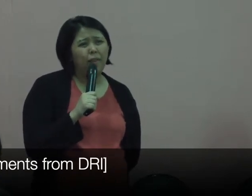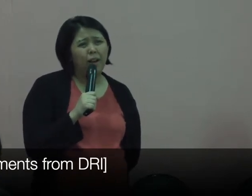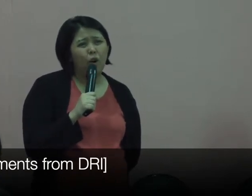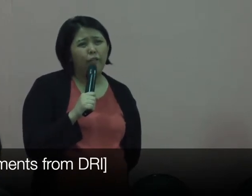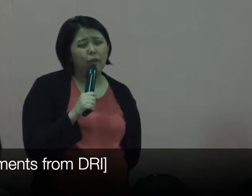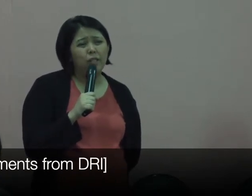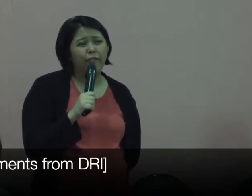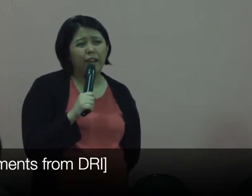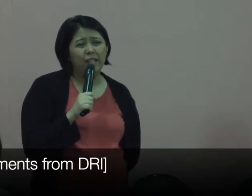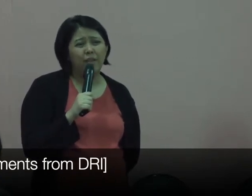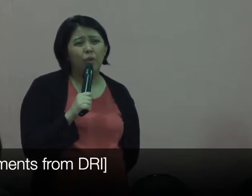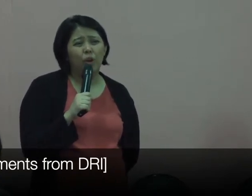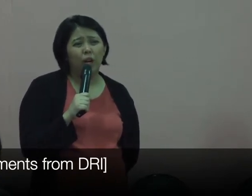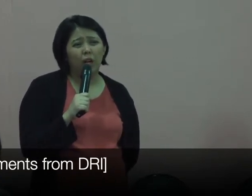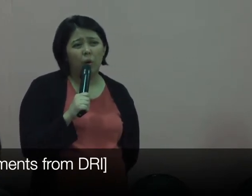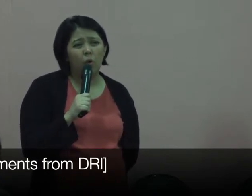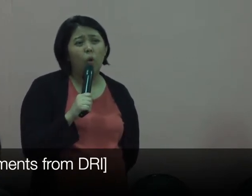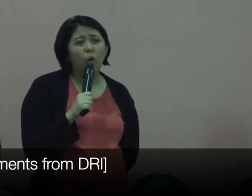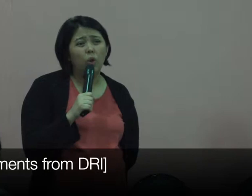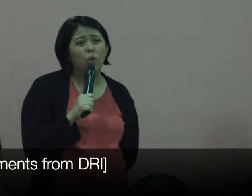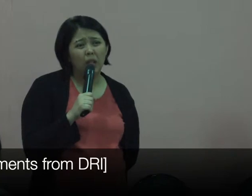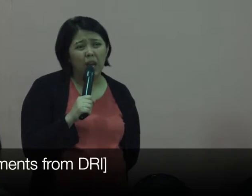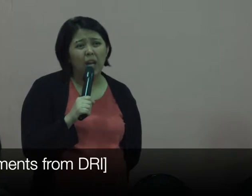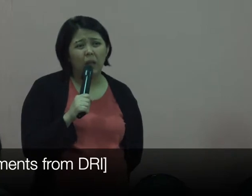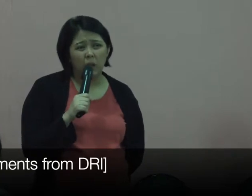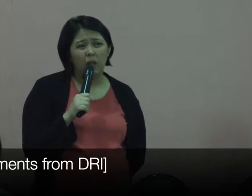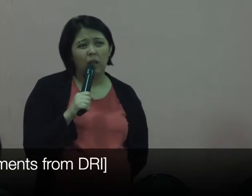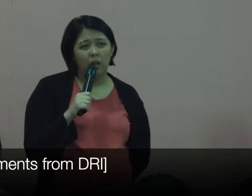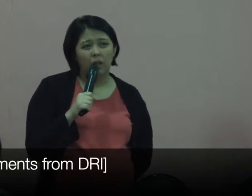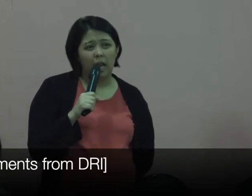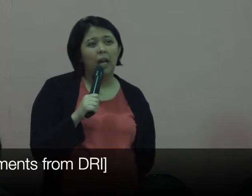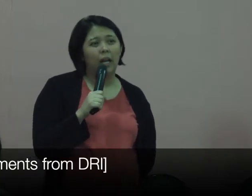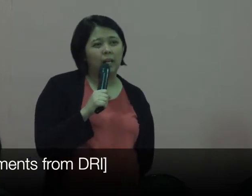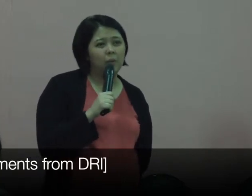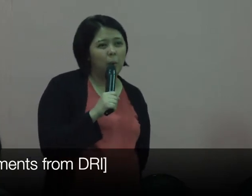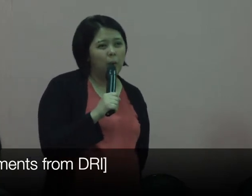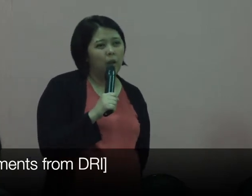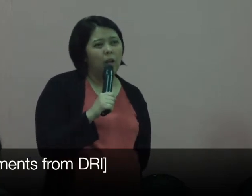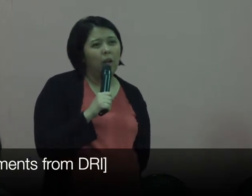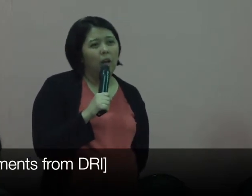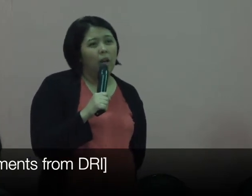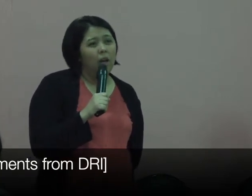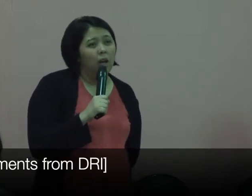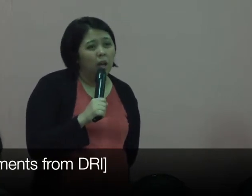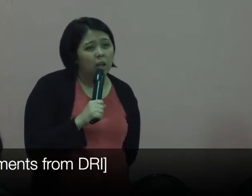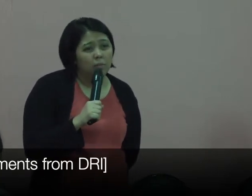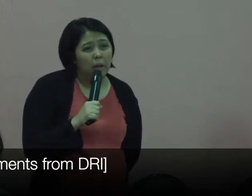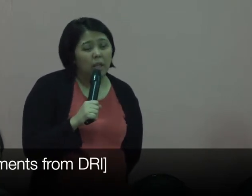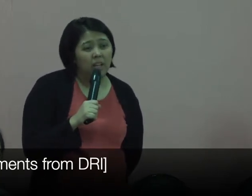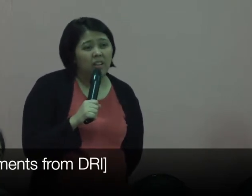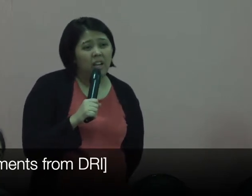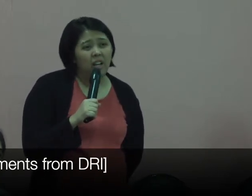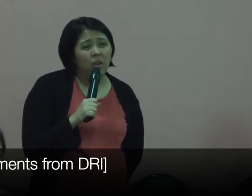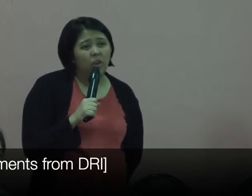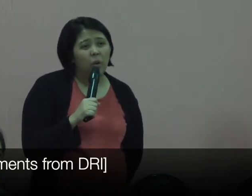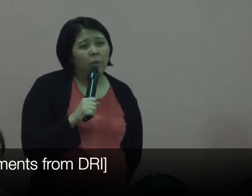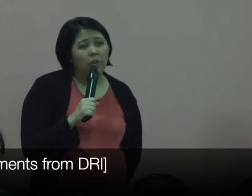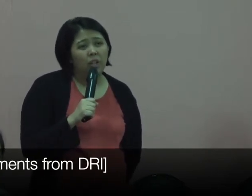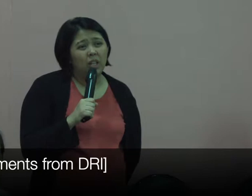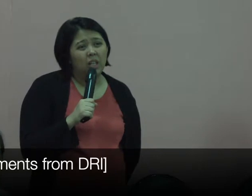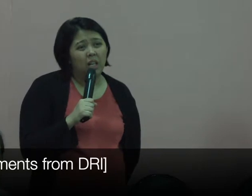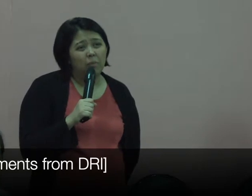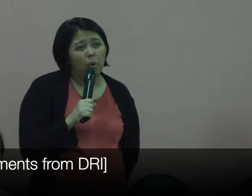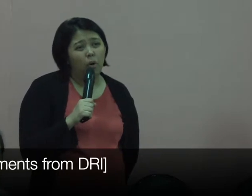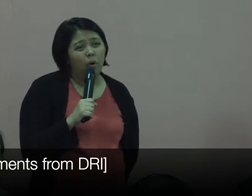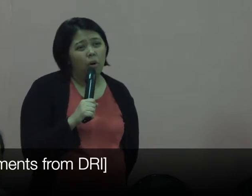will be very obvious sa face ng girl kung yun yung nangyari. So, pag hearing ng